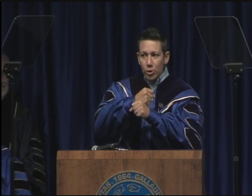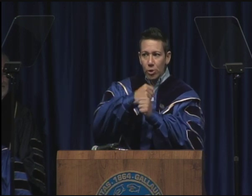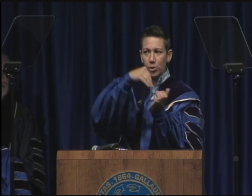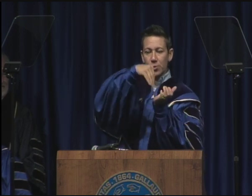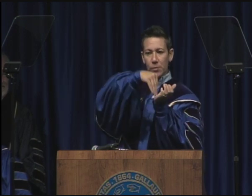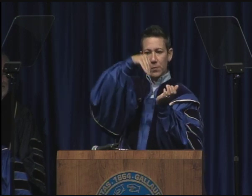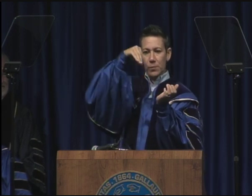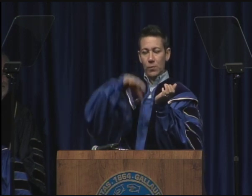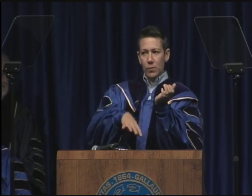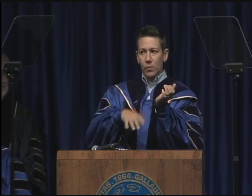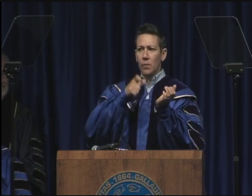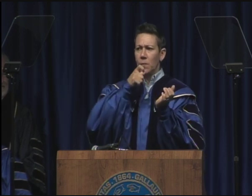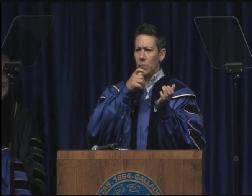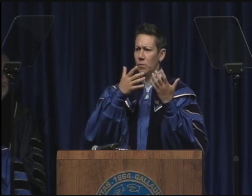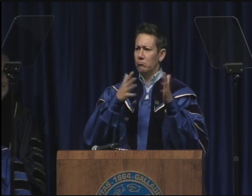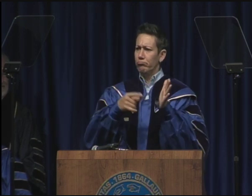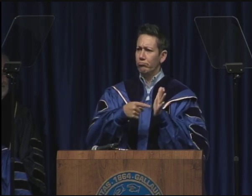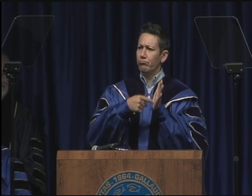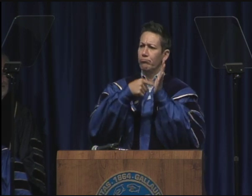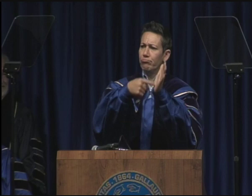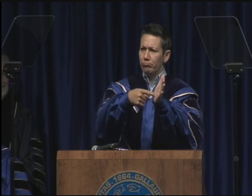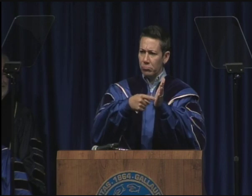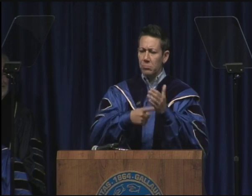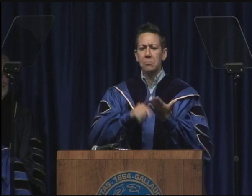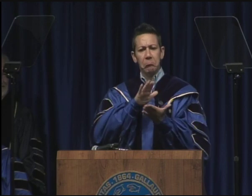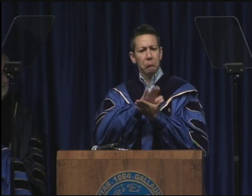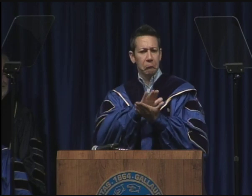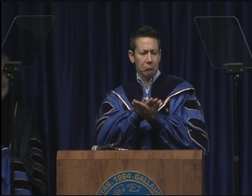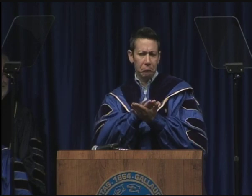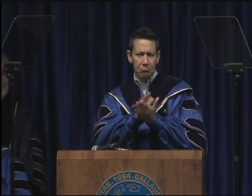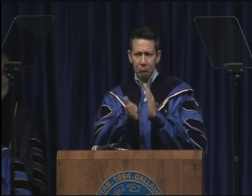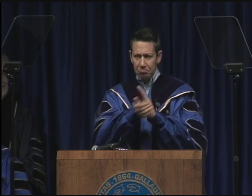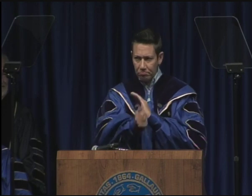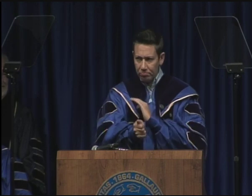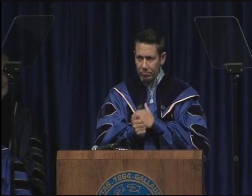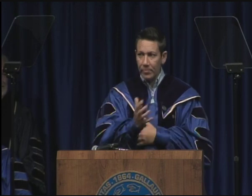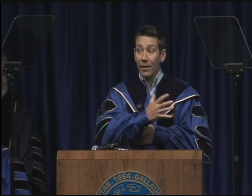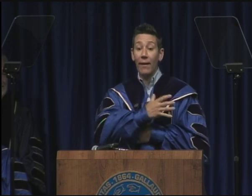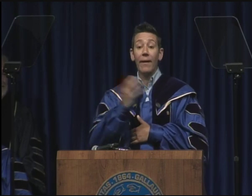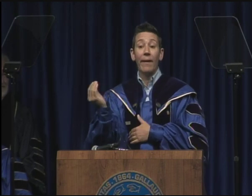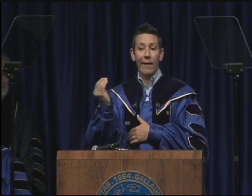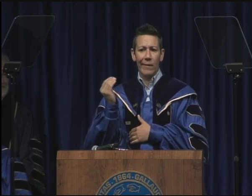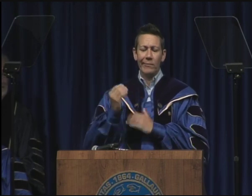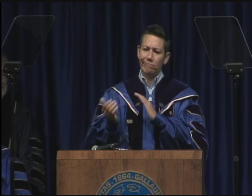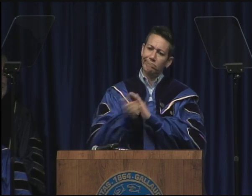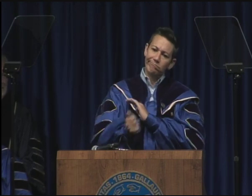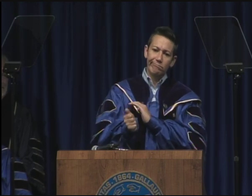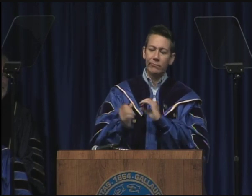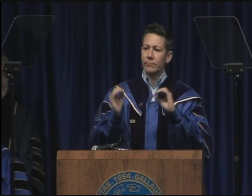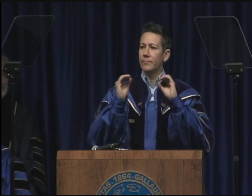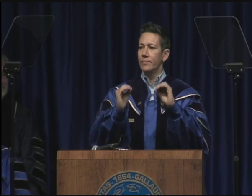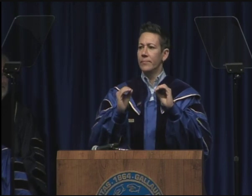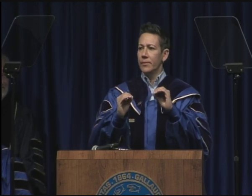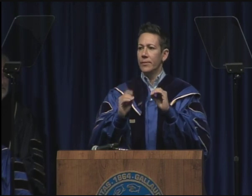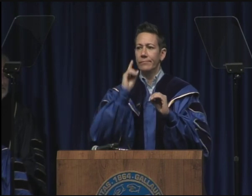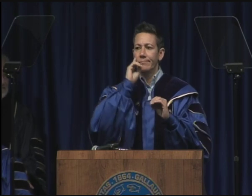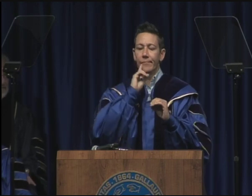first-year student who has demonstrated scholastic ability and an aptitude for teaching